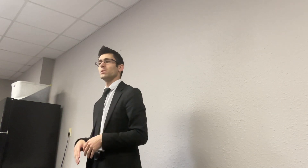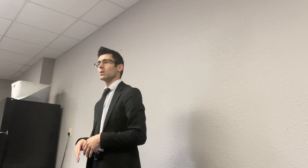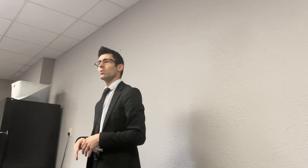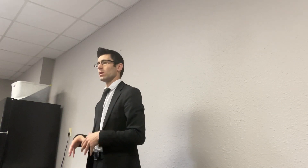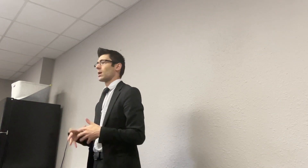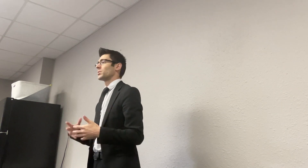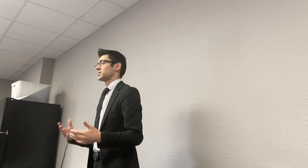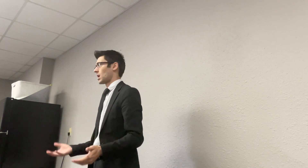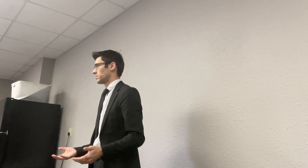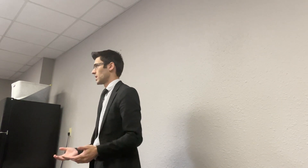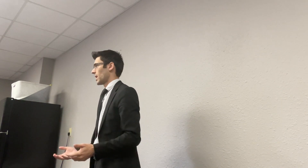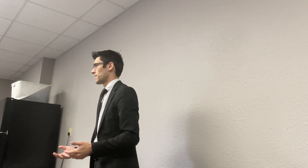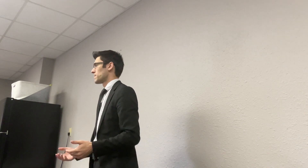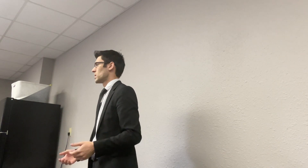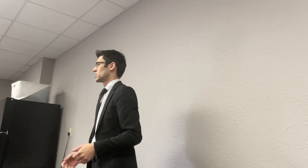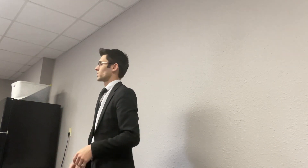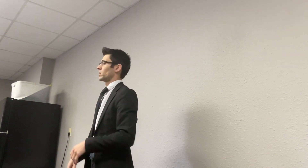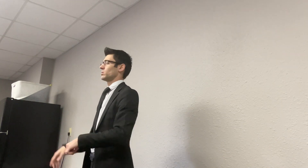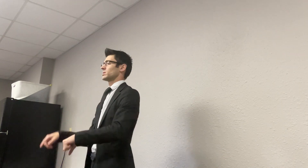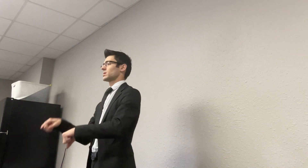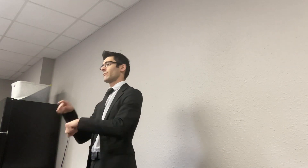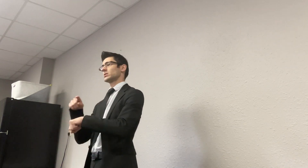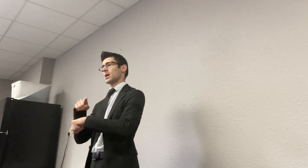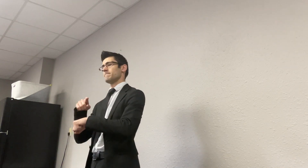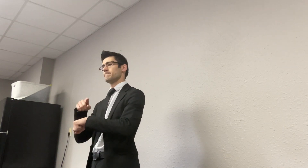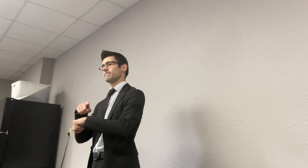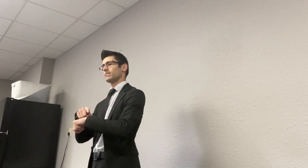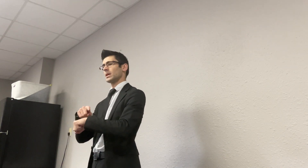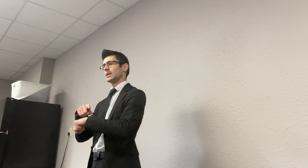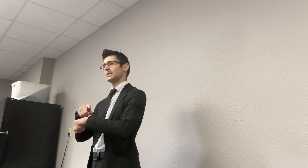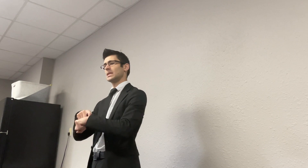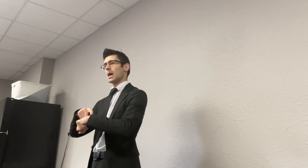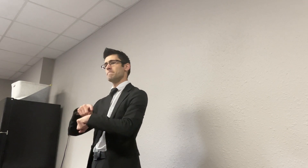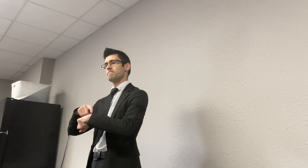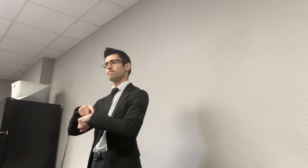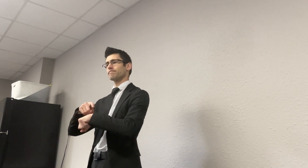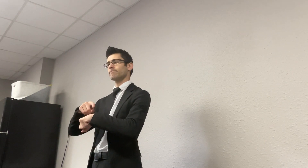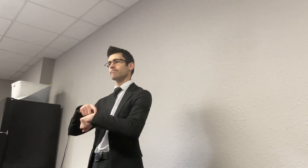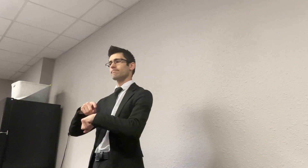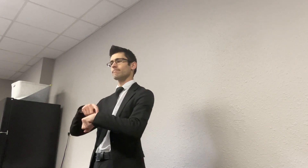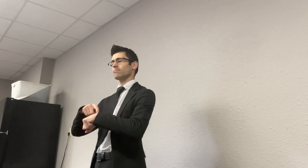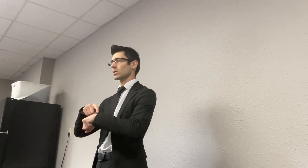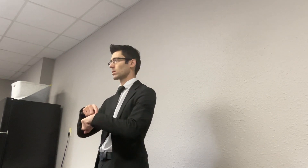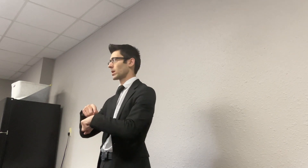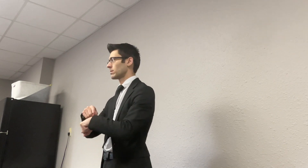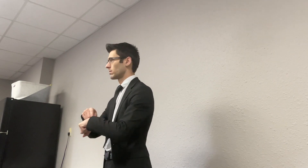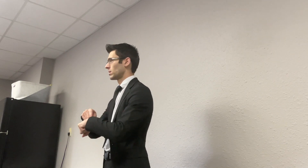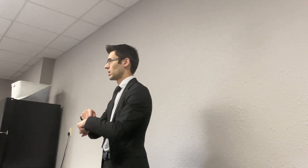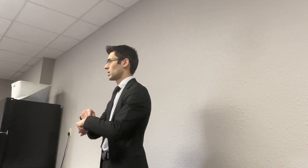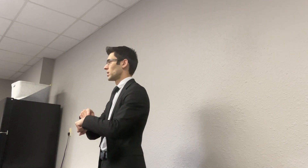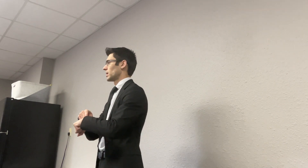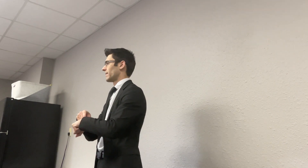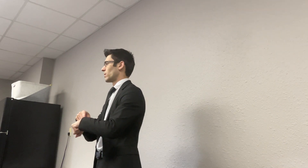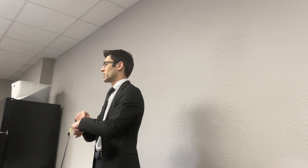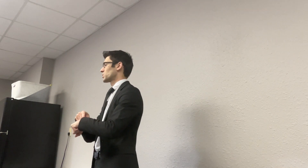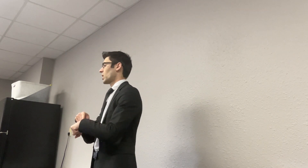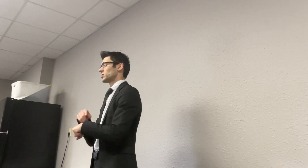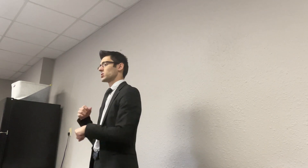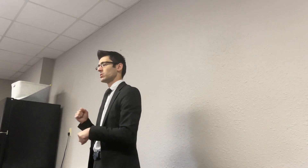deal a lot with time today. So we all know the sign for time. Time. Okay. And then wristwatch. Do you guys